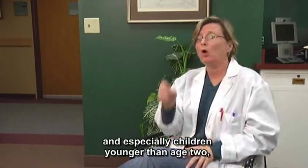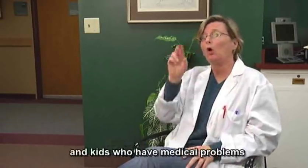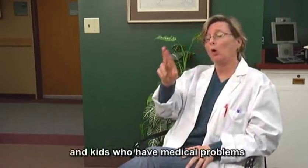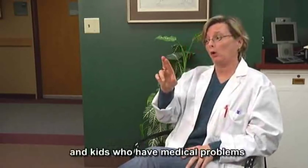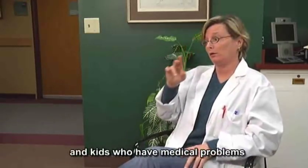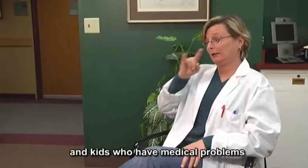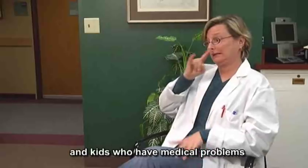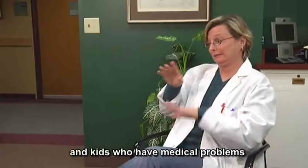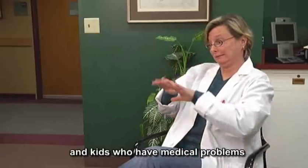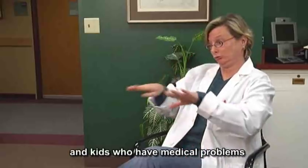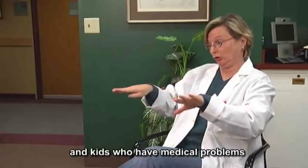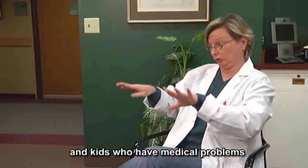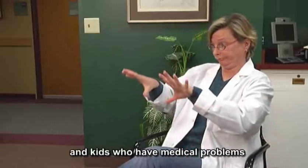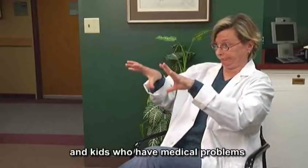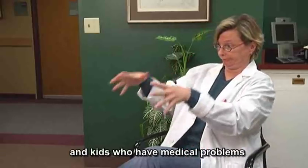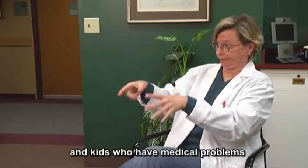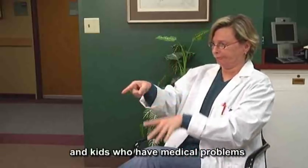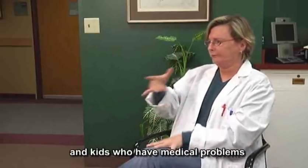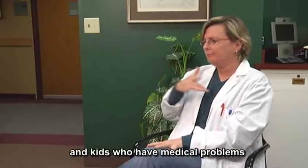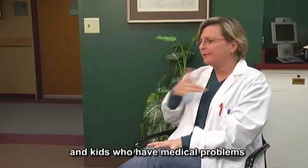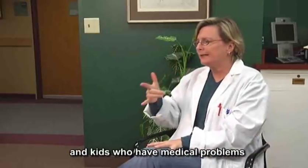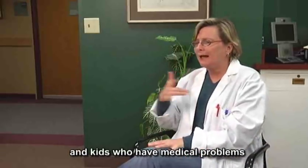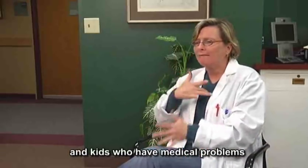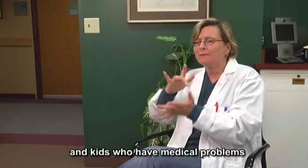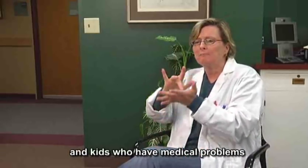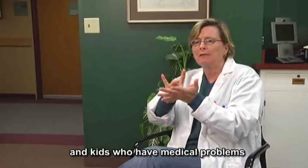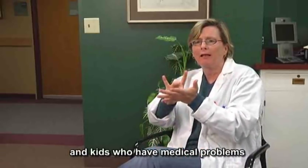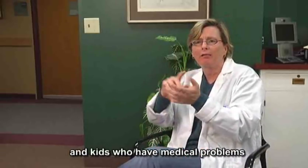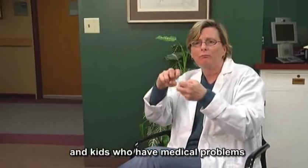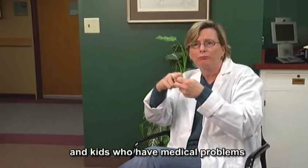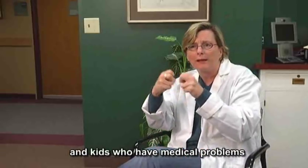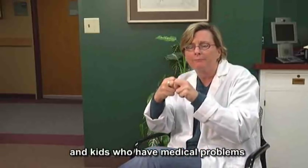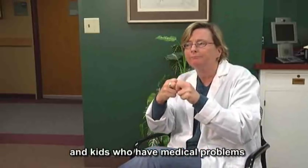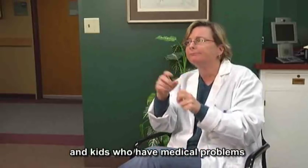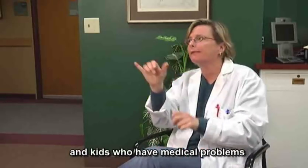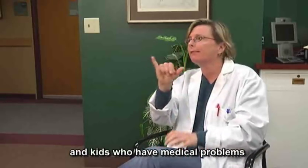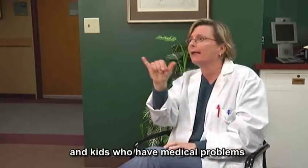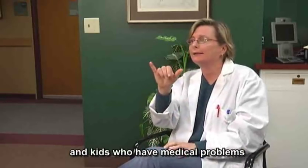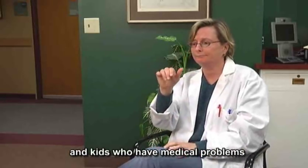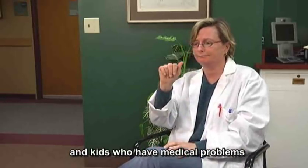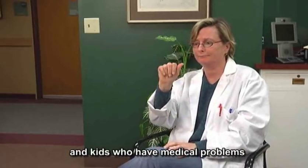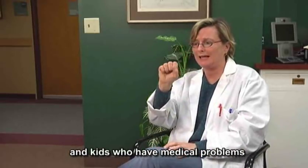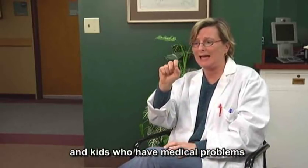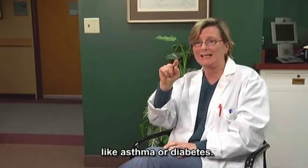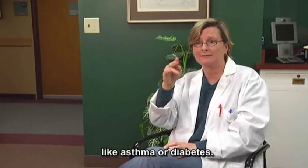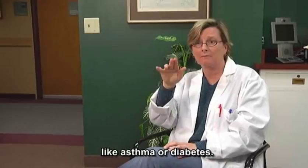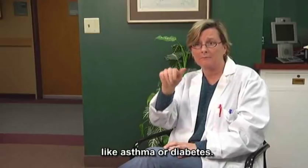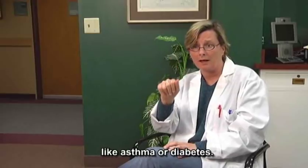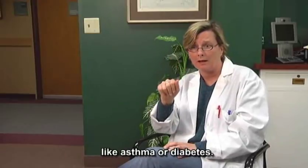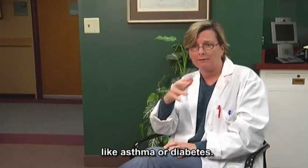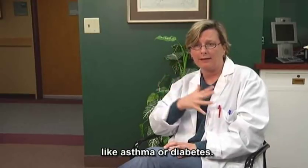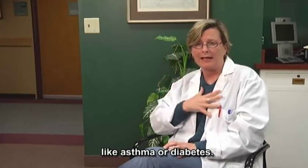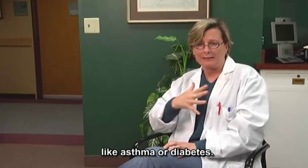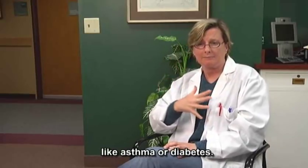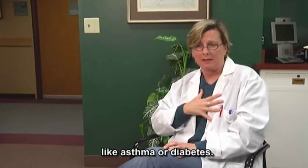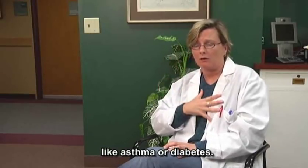who have medical problems like asthma or diabetes